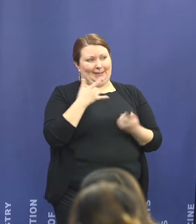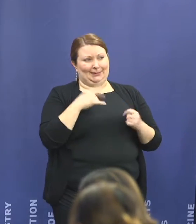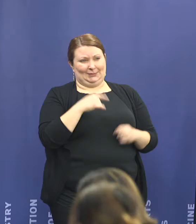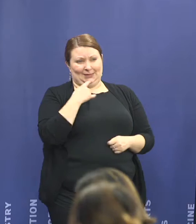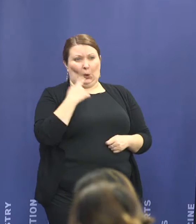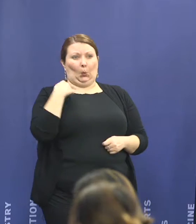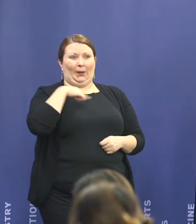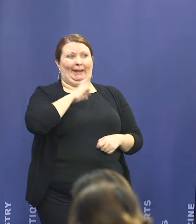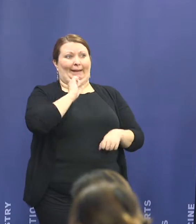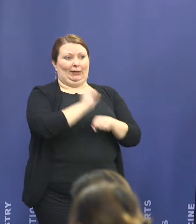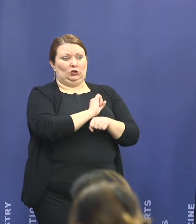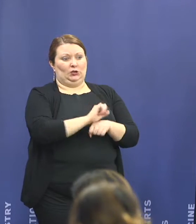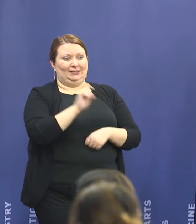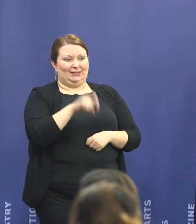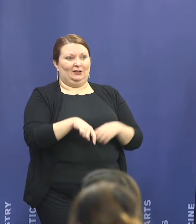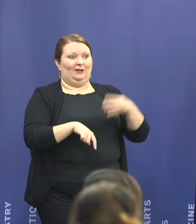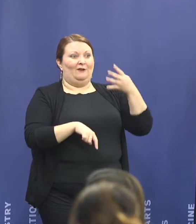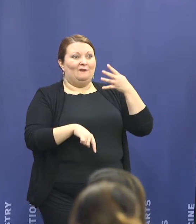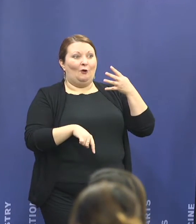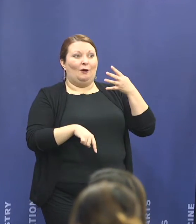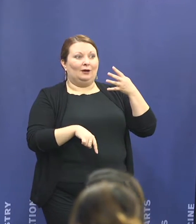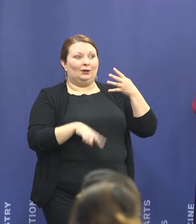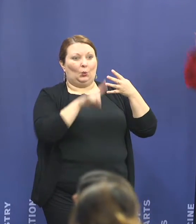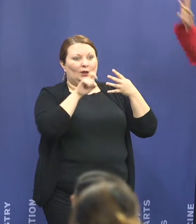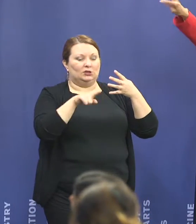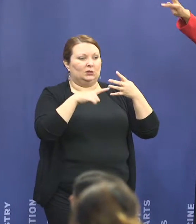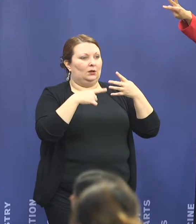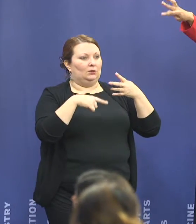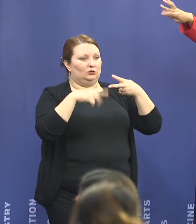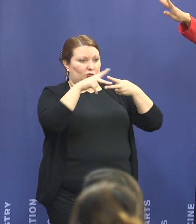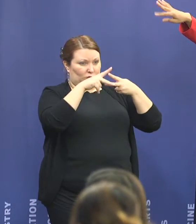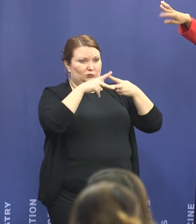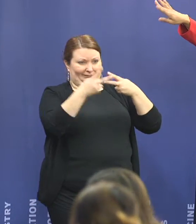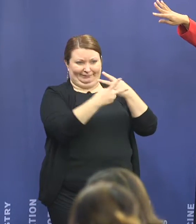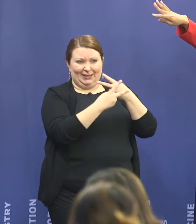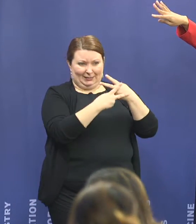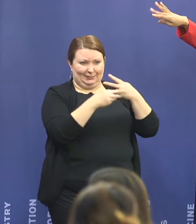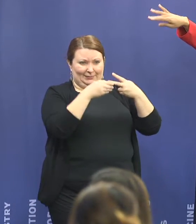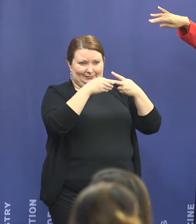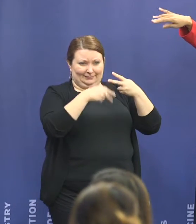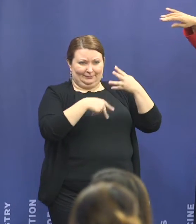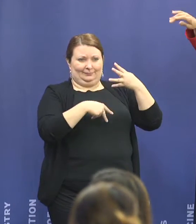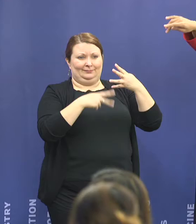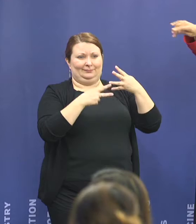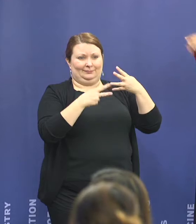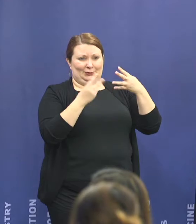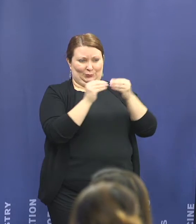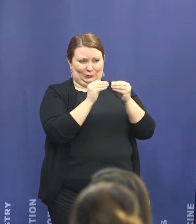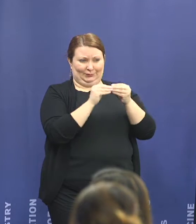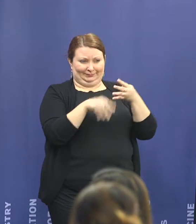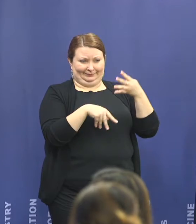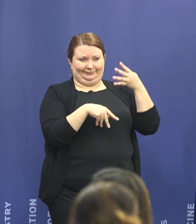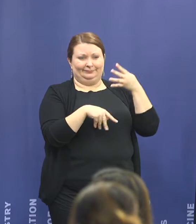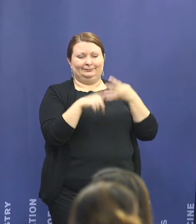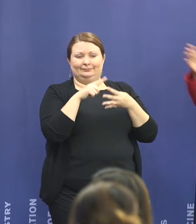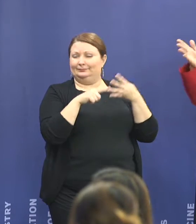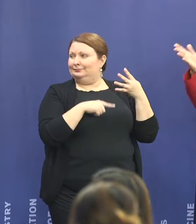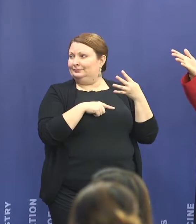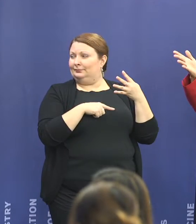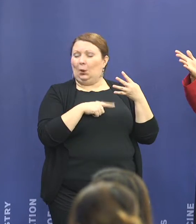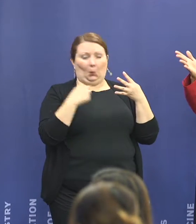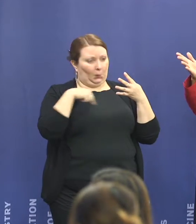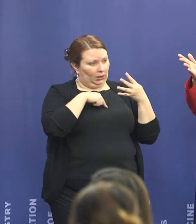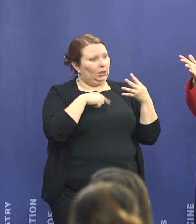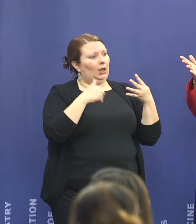at saying we actually need four questions. And so preserve the first two, which we talked about, but also we could, and